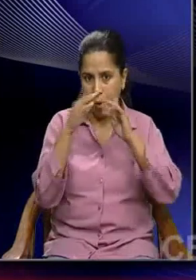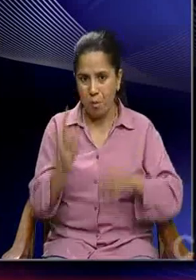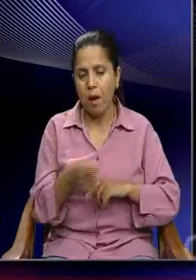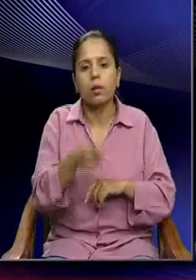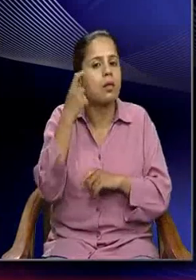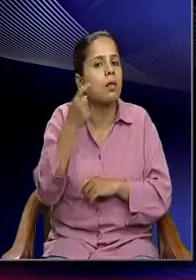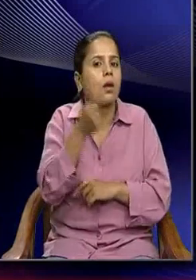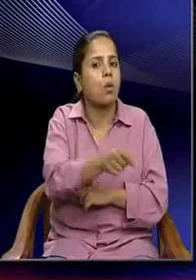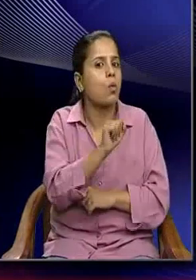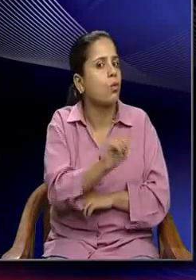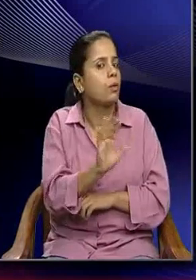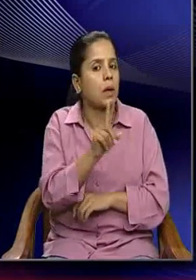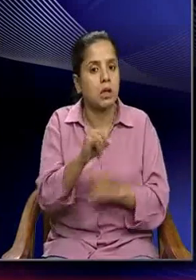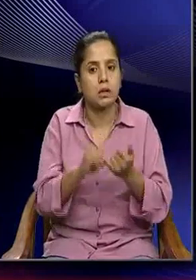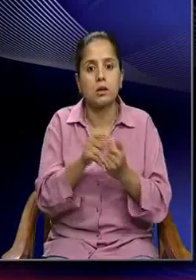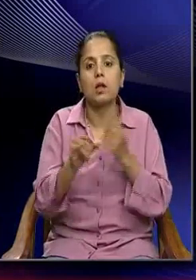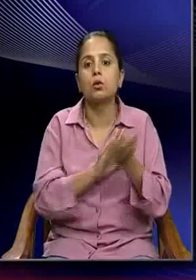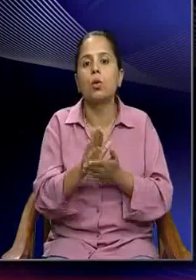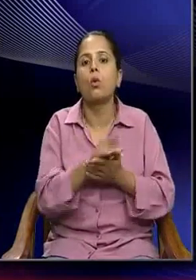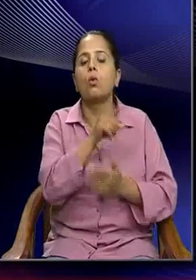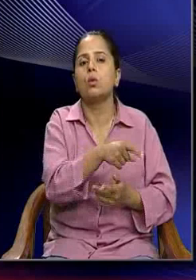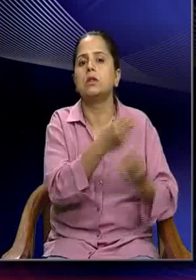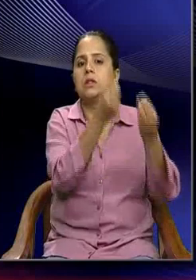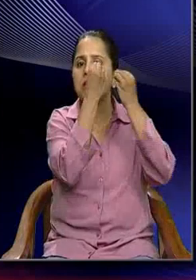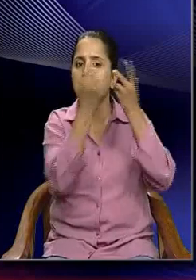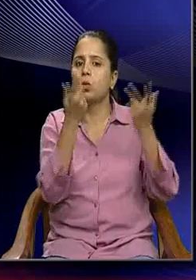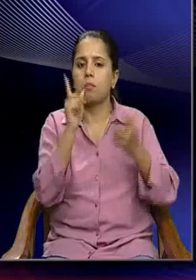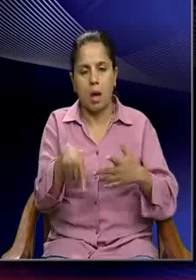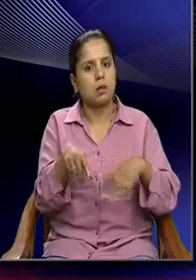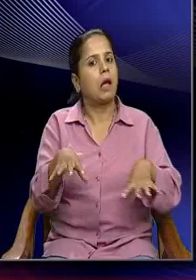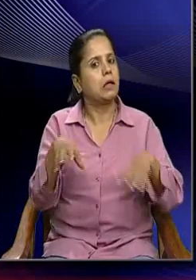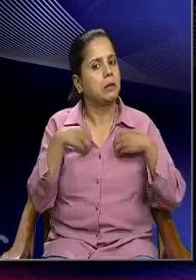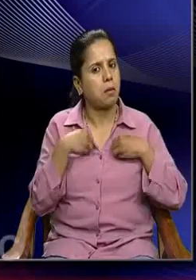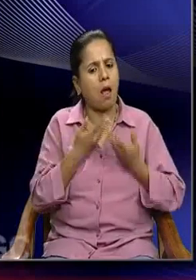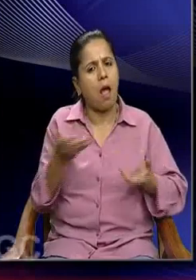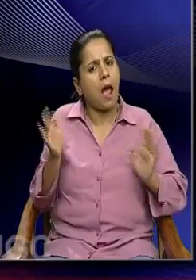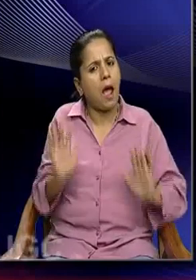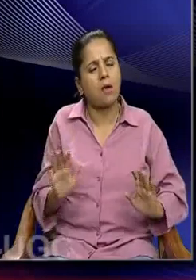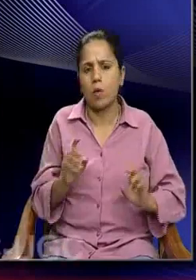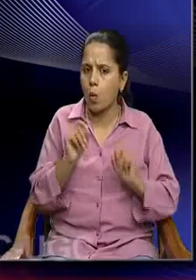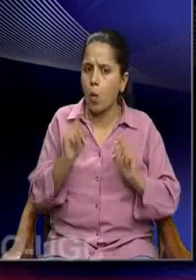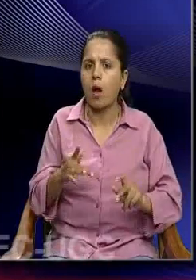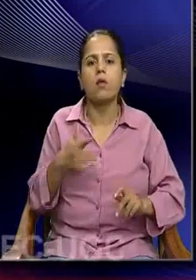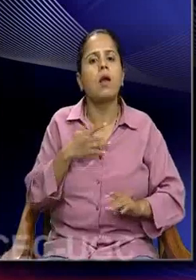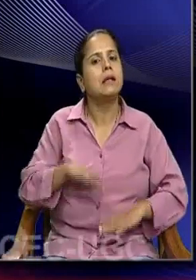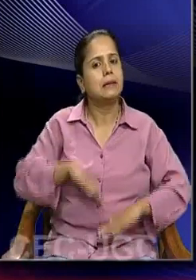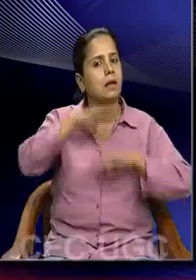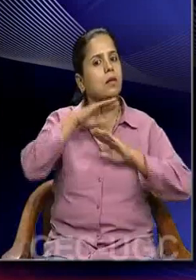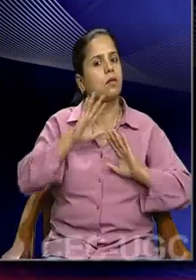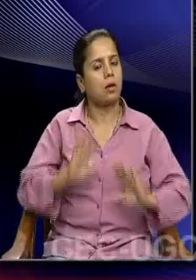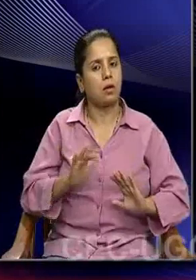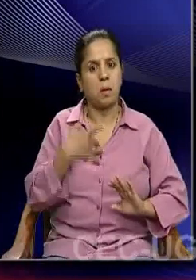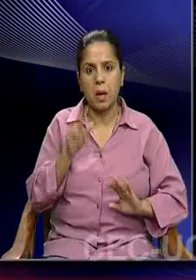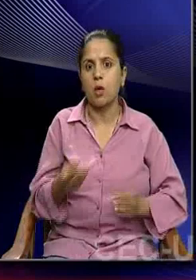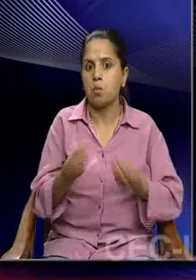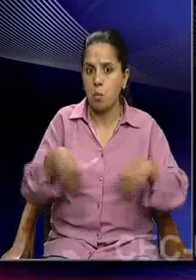Fine, so santosh teaches us to accept things as they are and to be satisfied